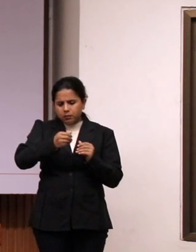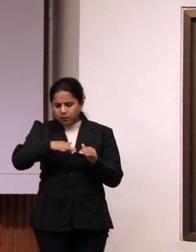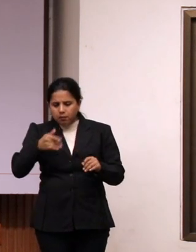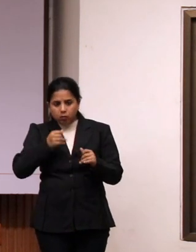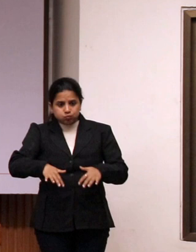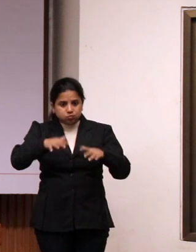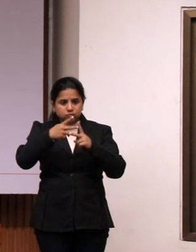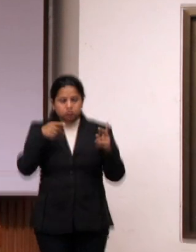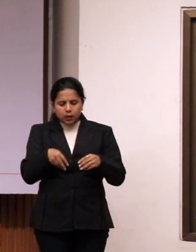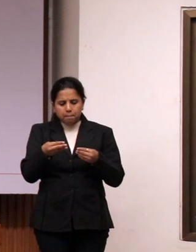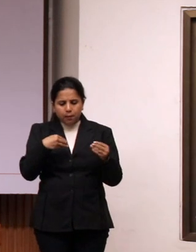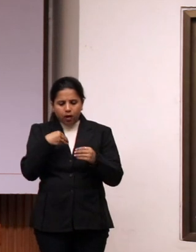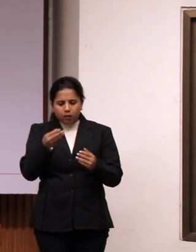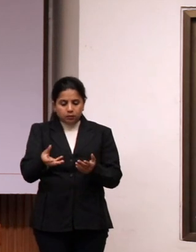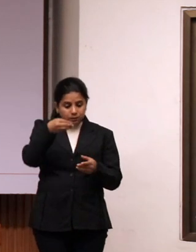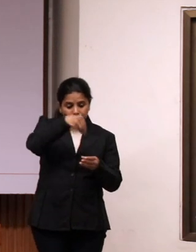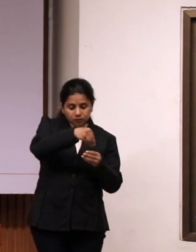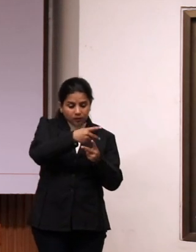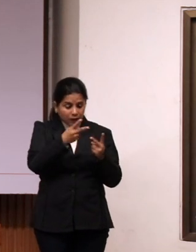putting in our plastic, what do you call,